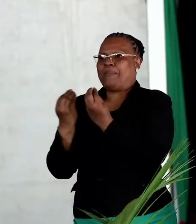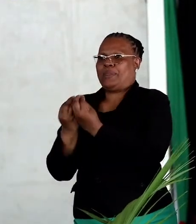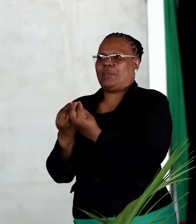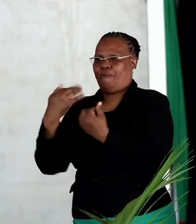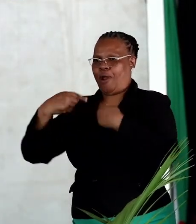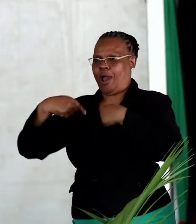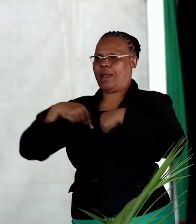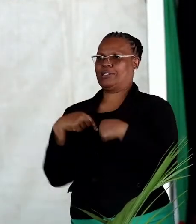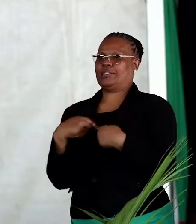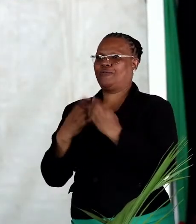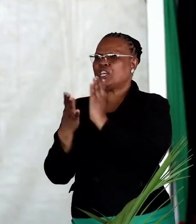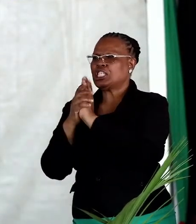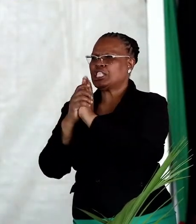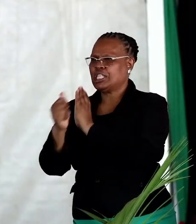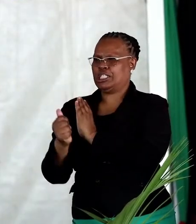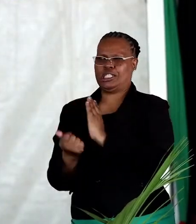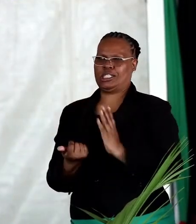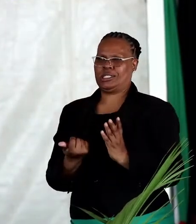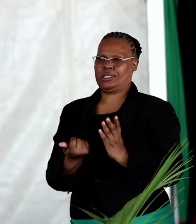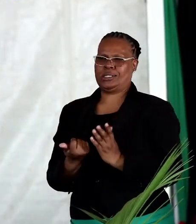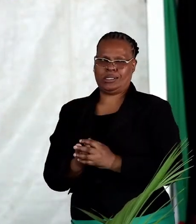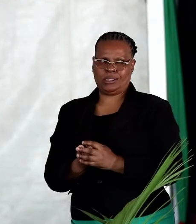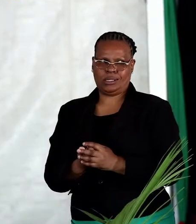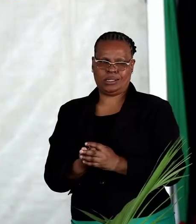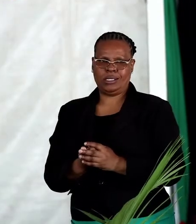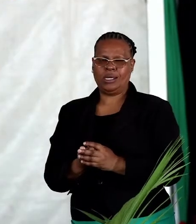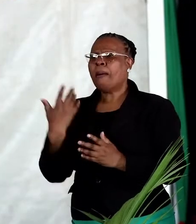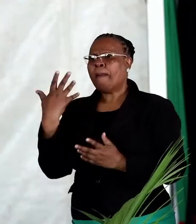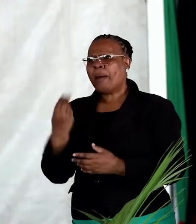Sibone into kokubana kululanga usebenza kungurhulumente.